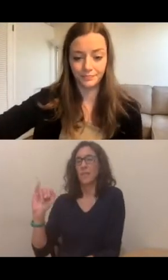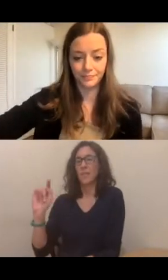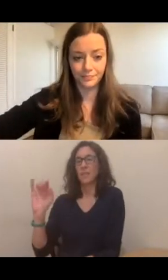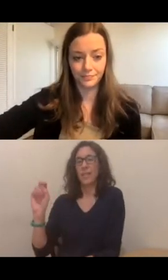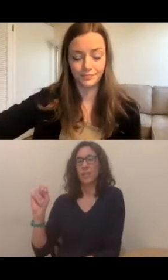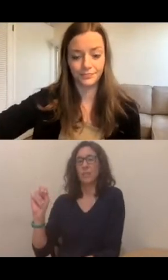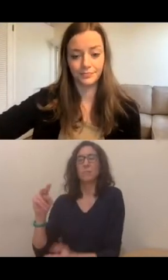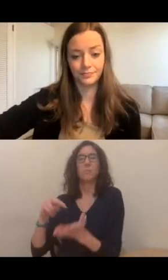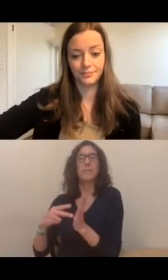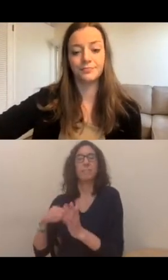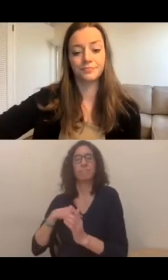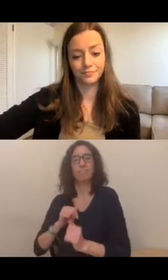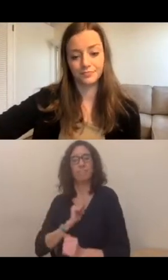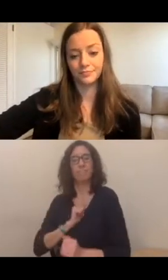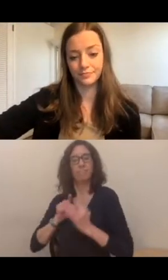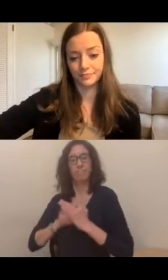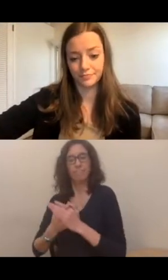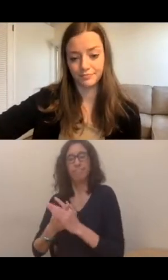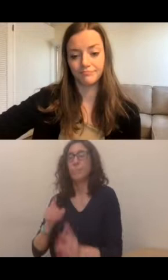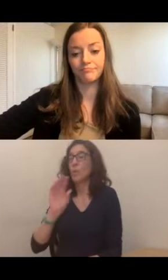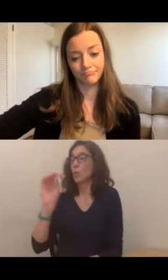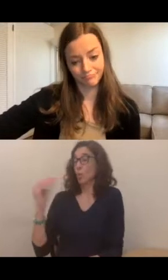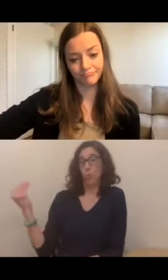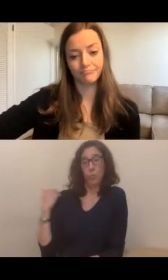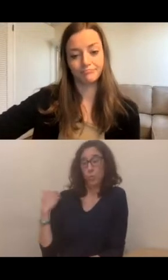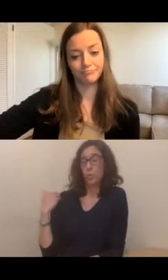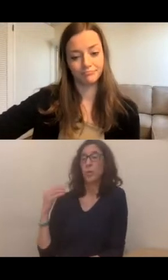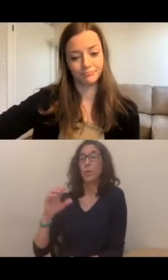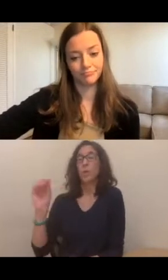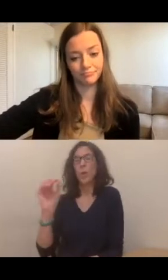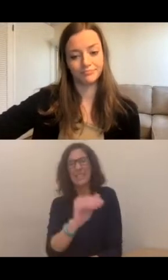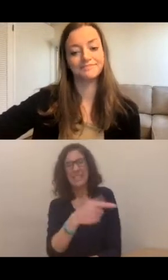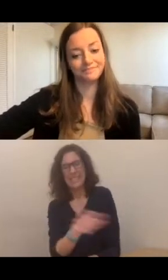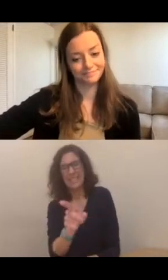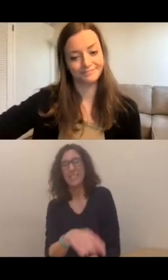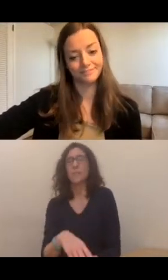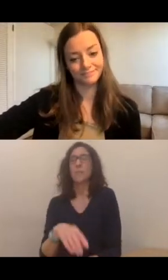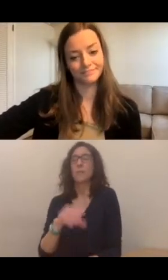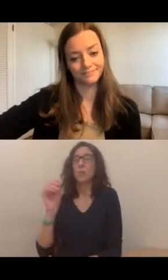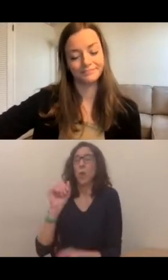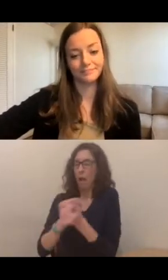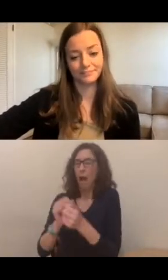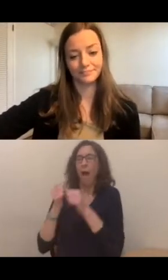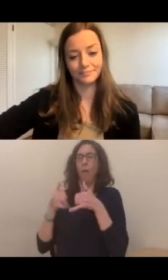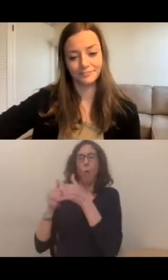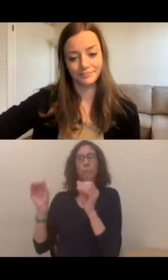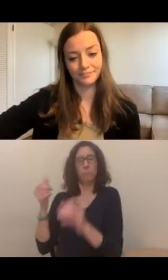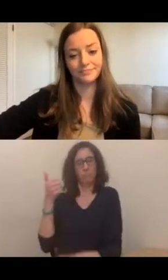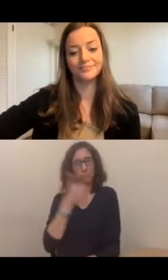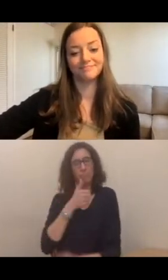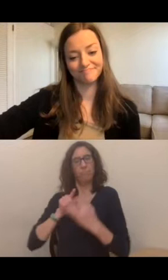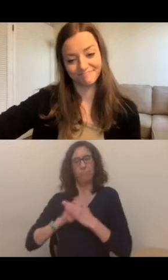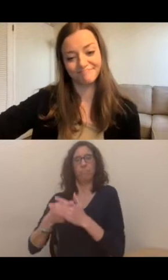is initiation, which means being a self-starter and beginning to work without any prompts, reminders, or